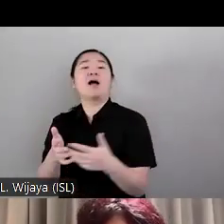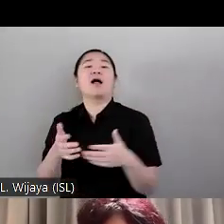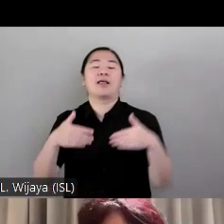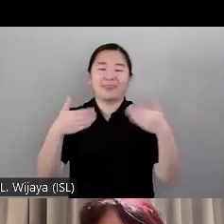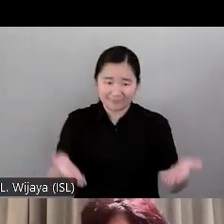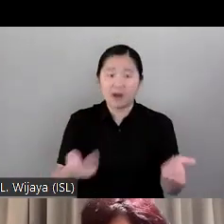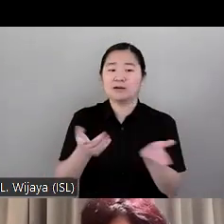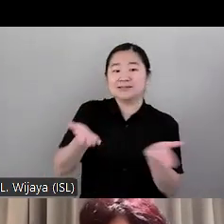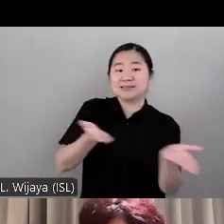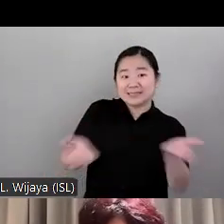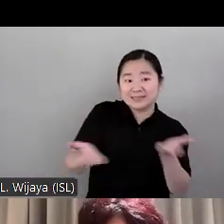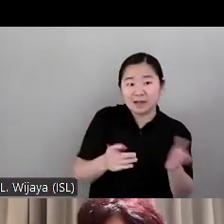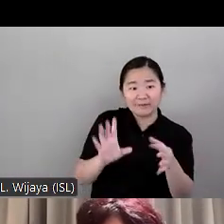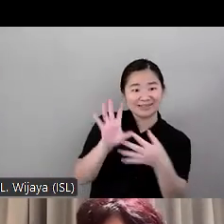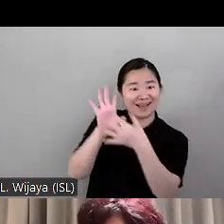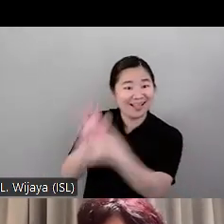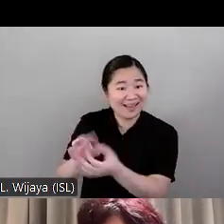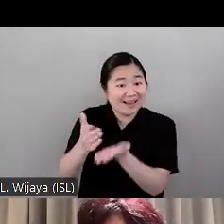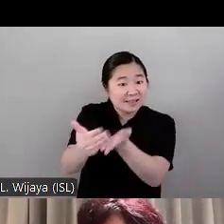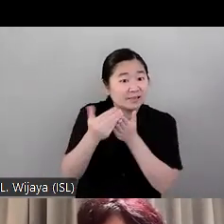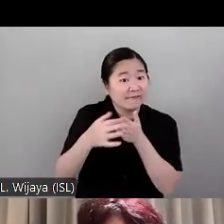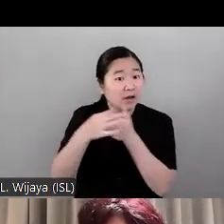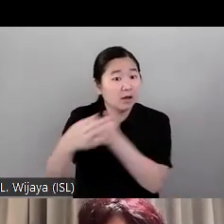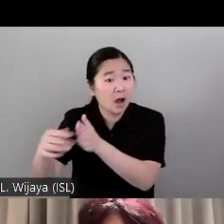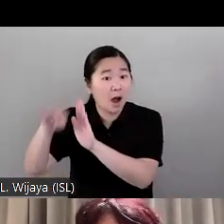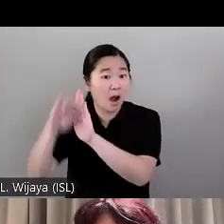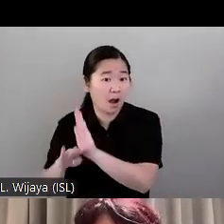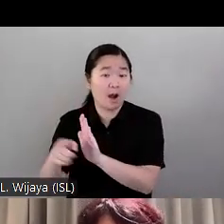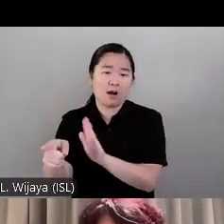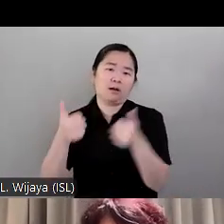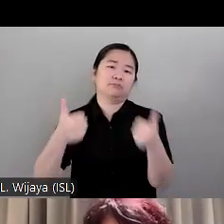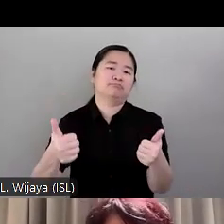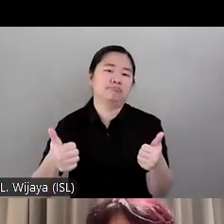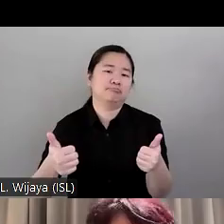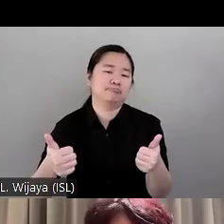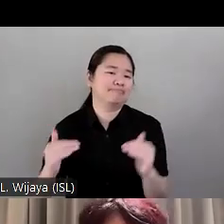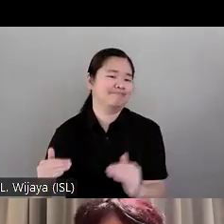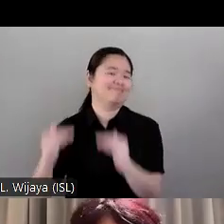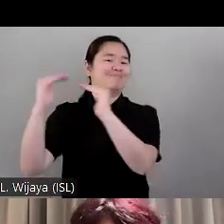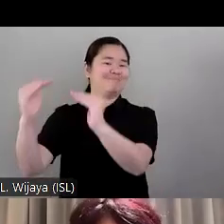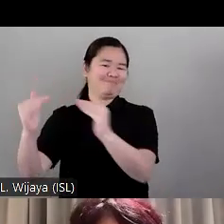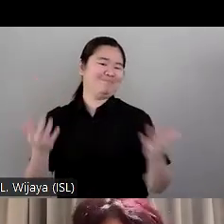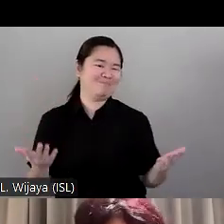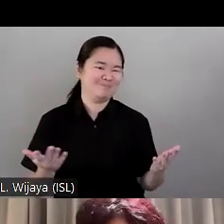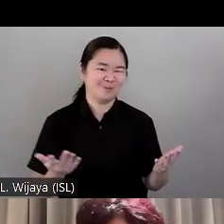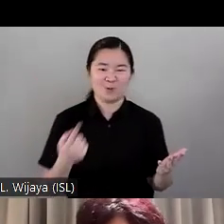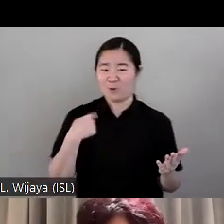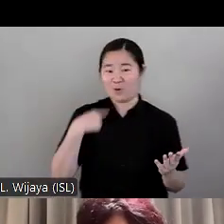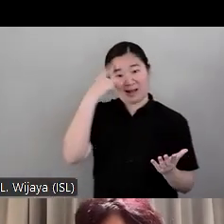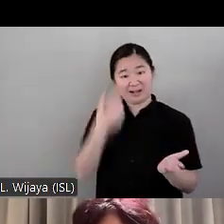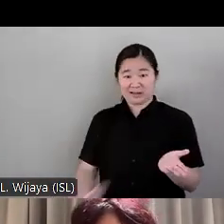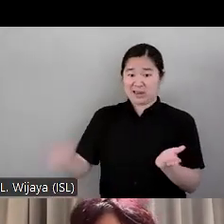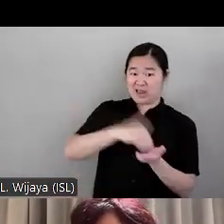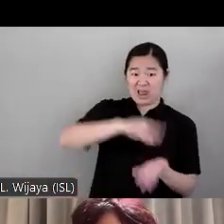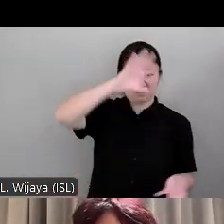it. But in the meantime, I am going to take us through our panelists for